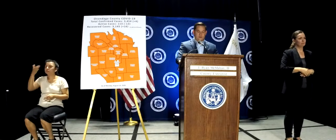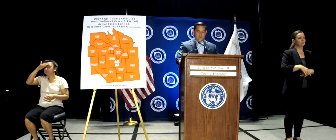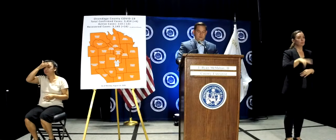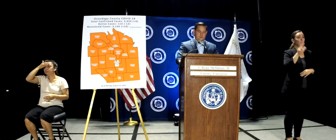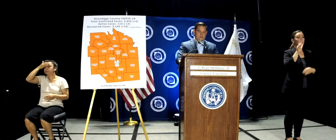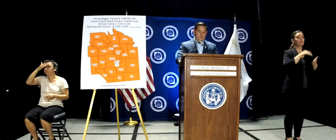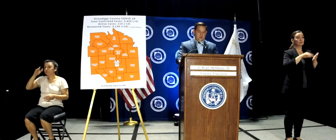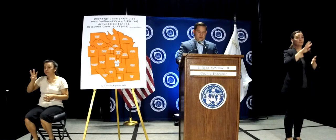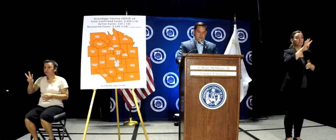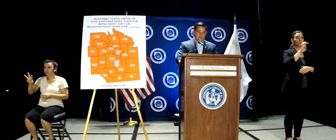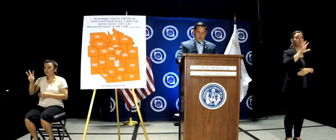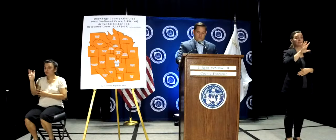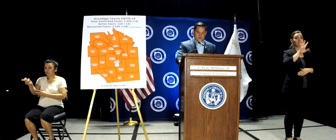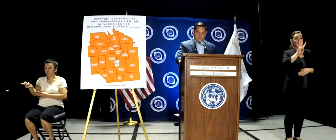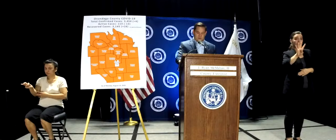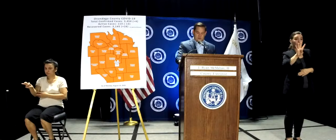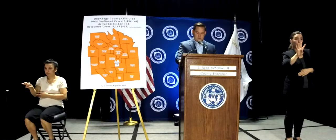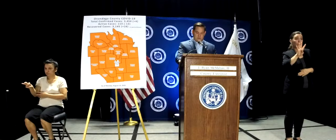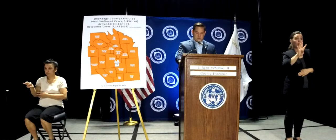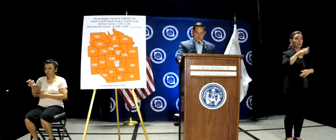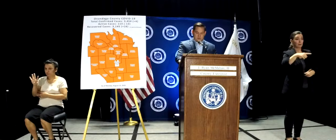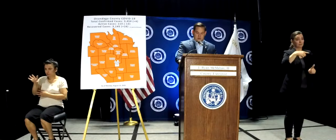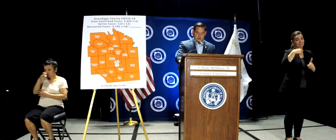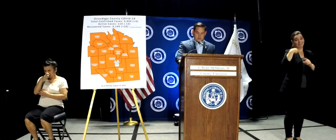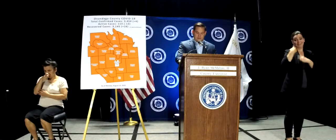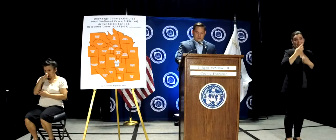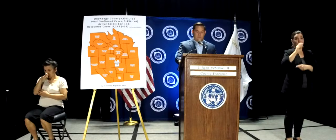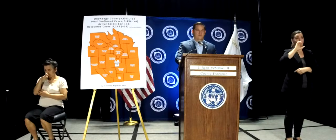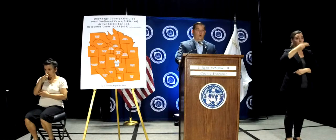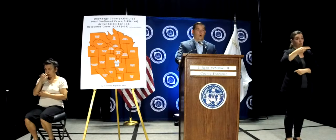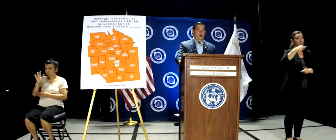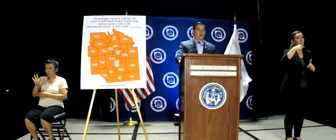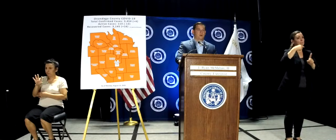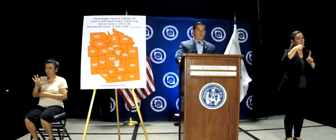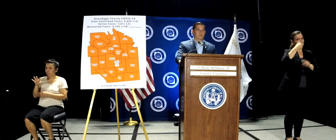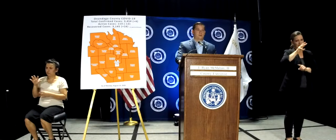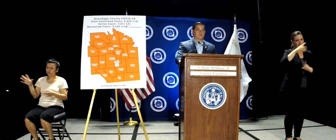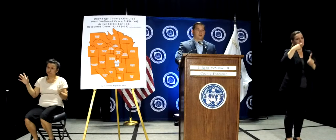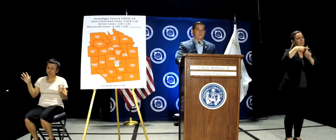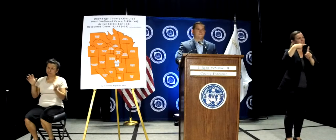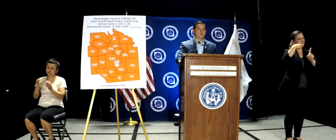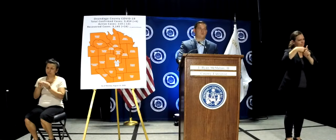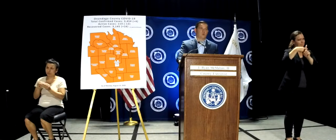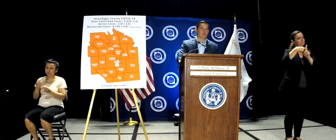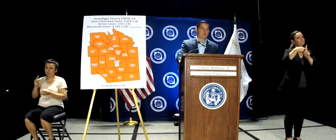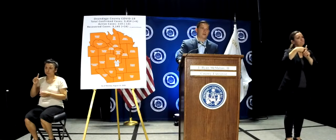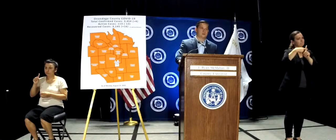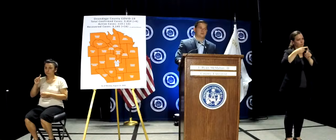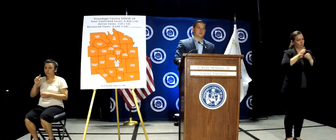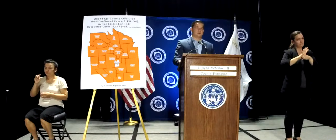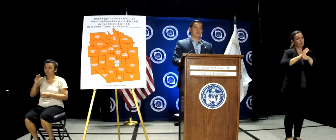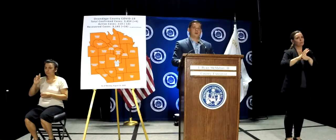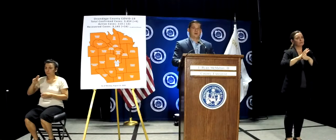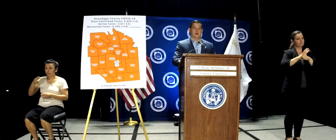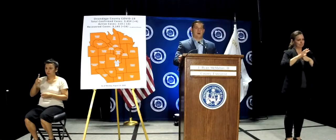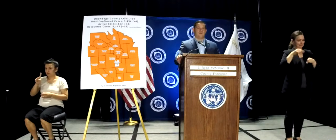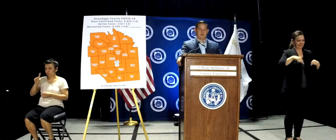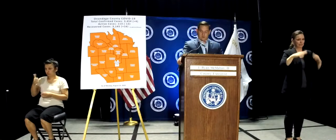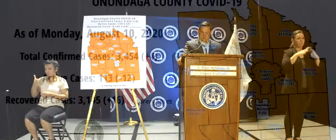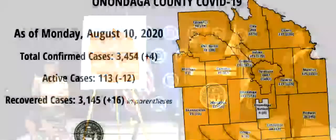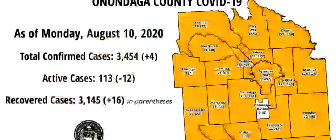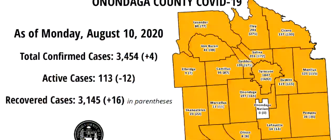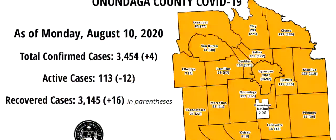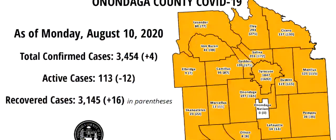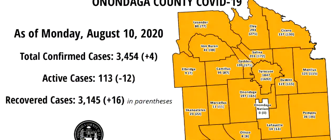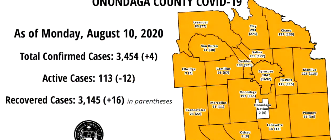3,454 cases since March 16th. That's up 4 from yesterday. So 4 new cases,